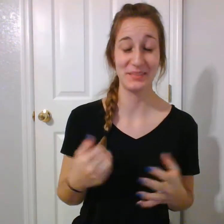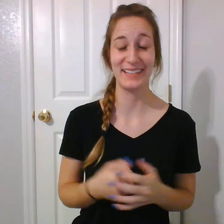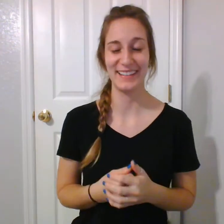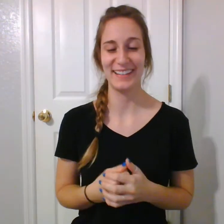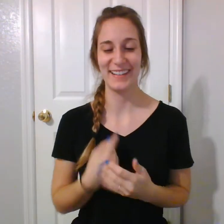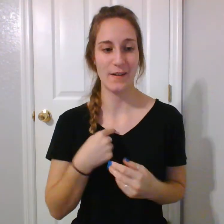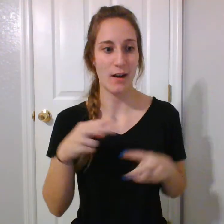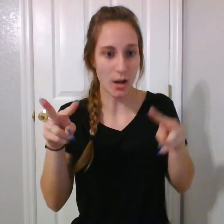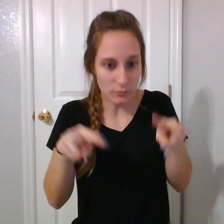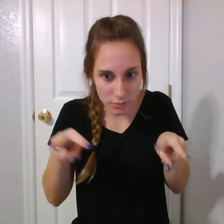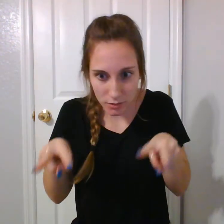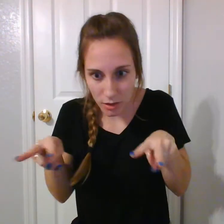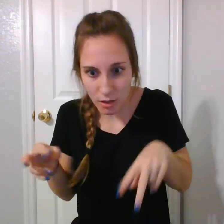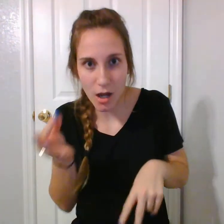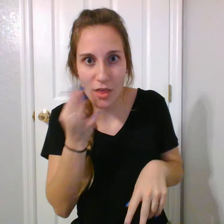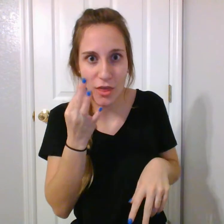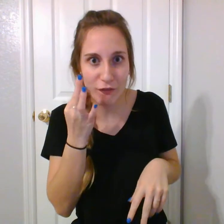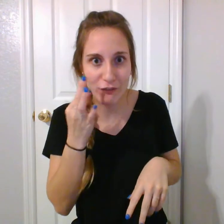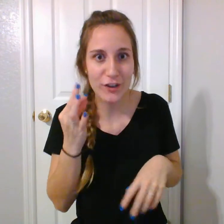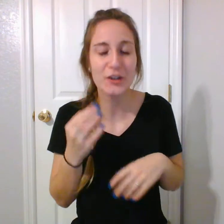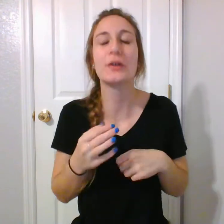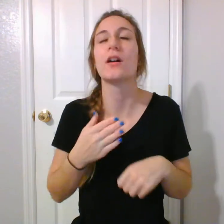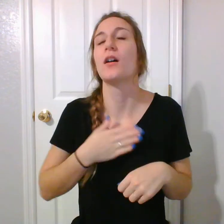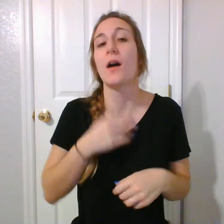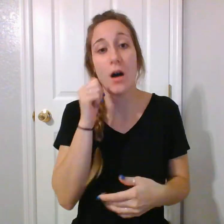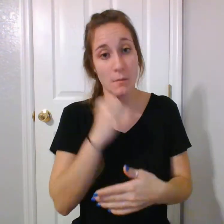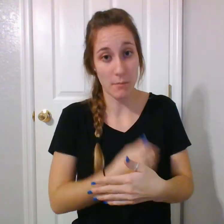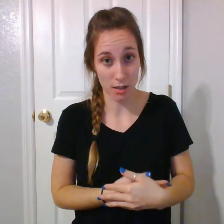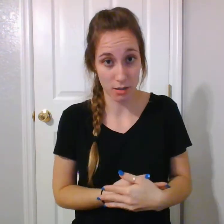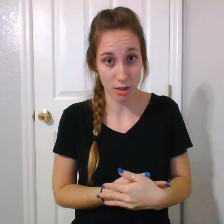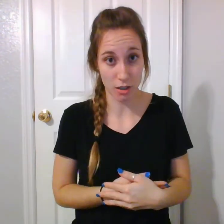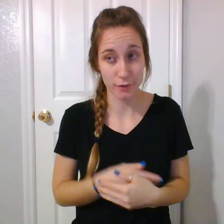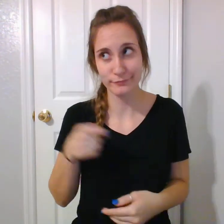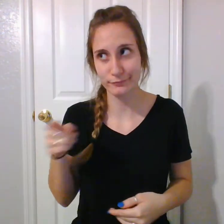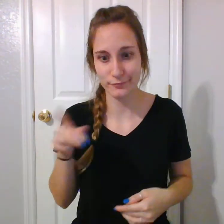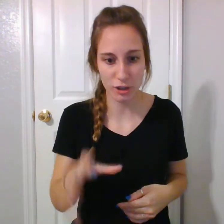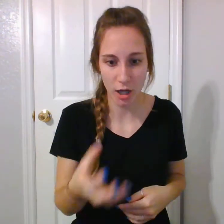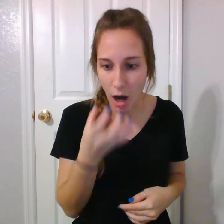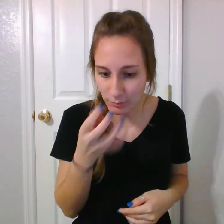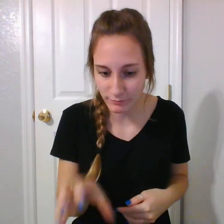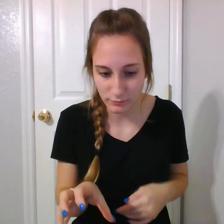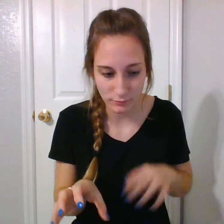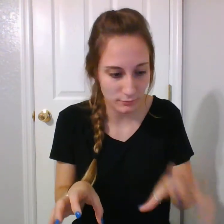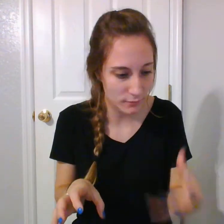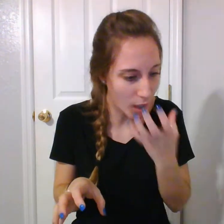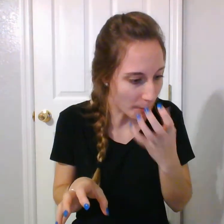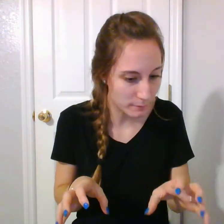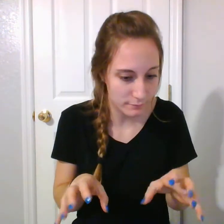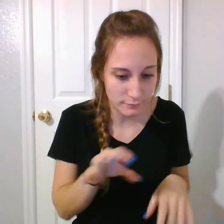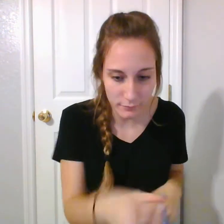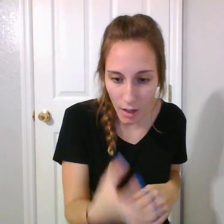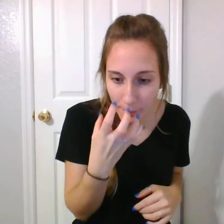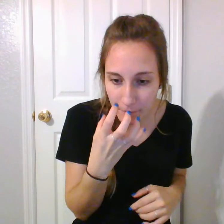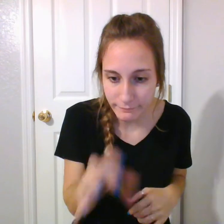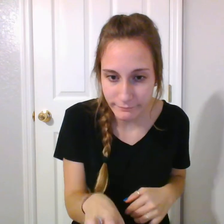bites out of the fruit because her favorite thing to do is take a bite, put it back, take a bite, put it back, take a bite, put it back from every piece of fruit. So you